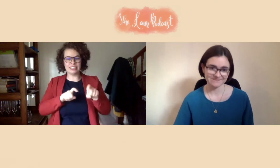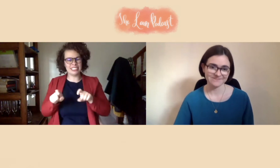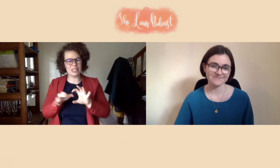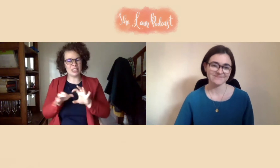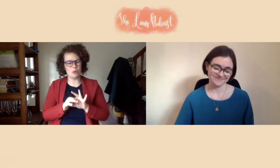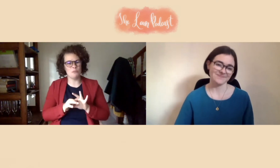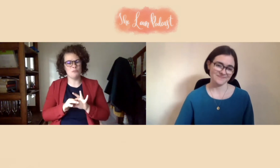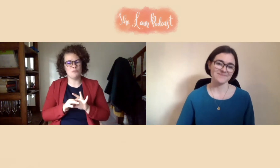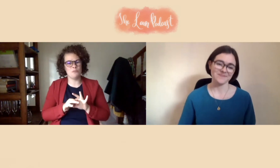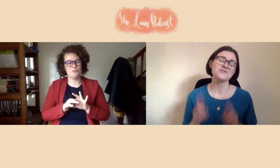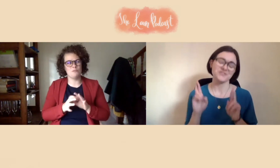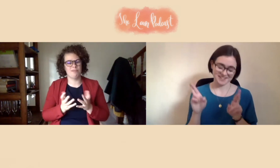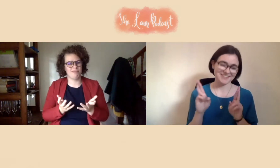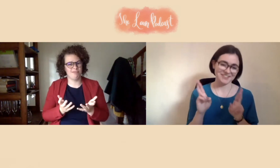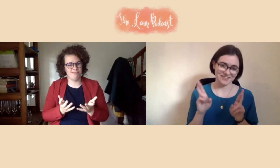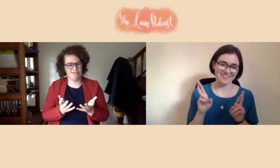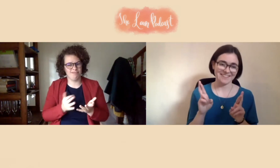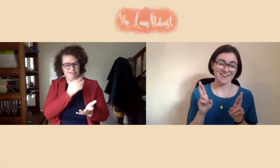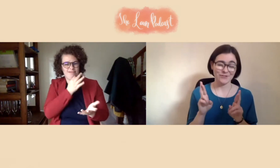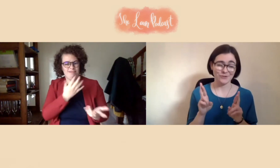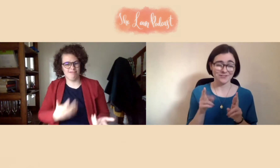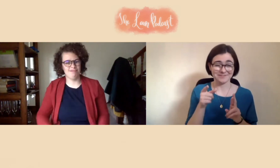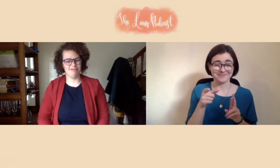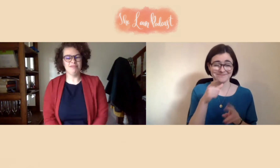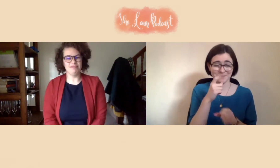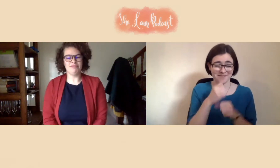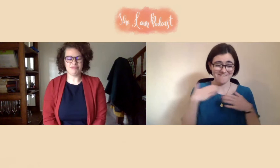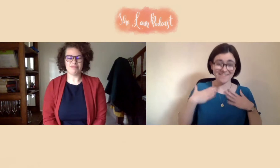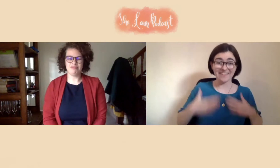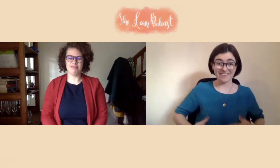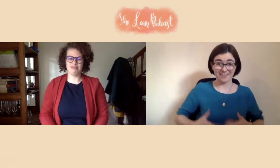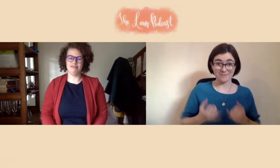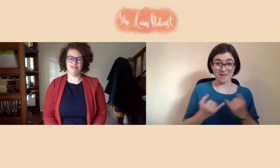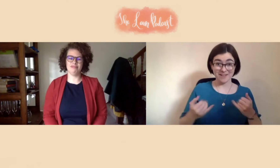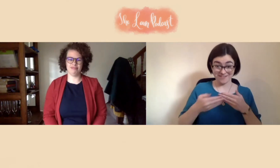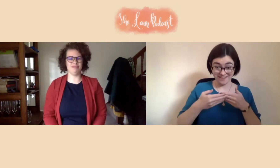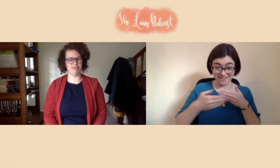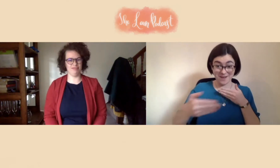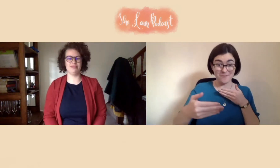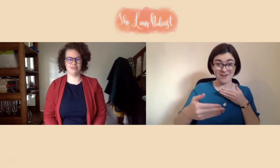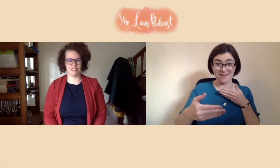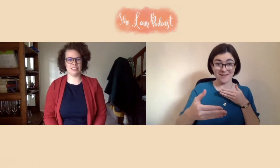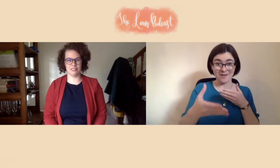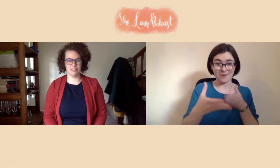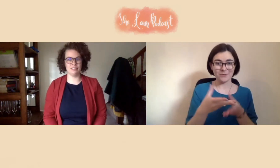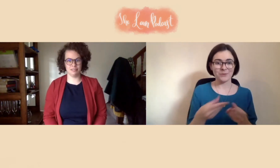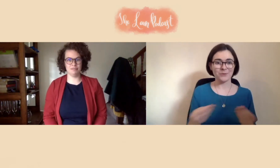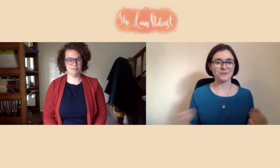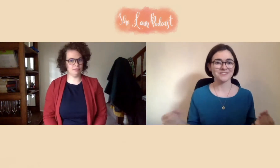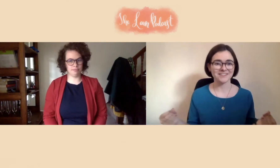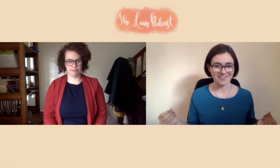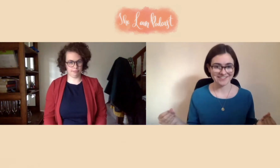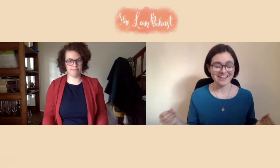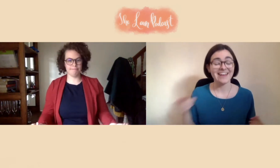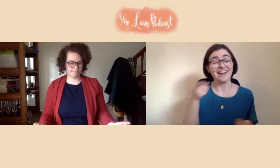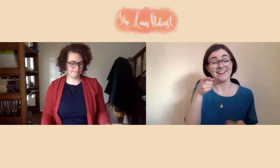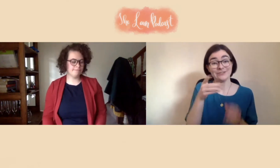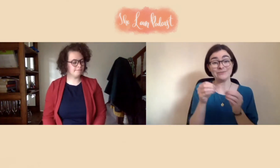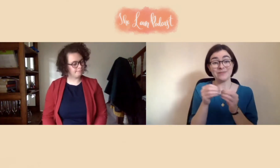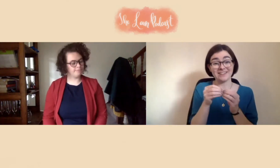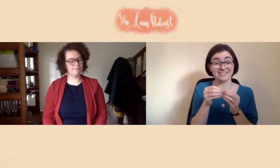Exactly. That whole physical boundary, if you like, has kind of melted away. And as you said, instead